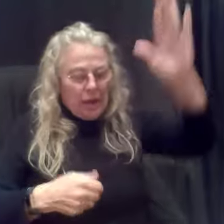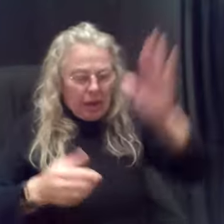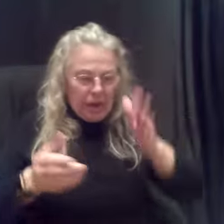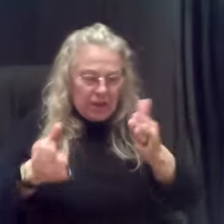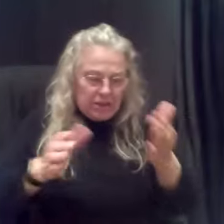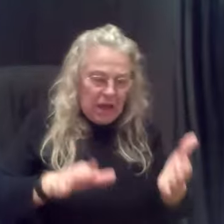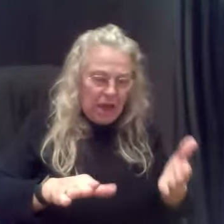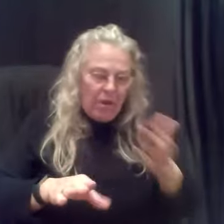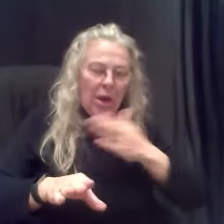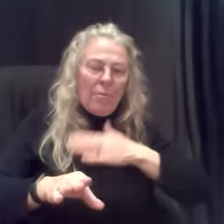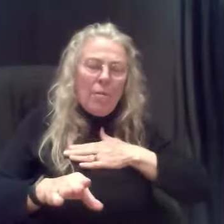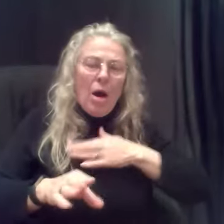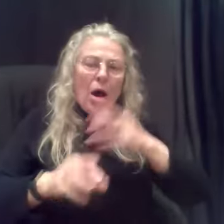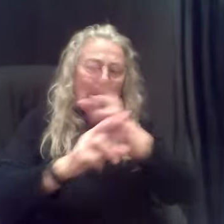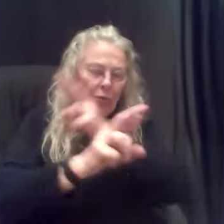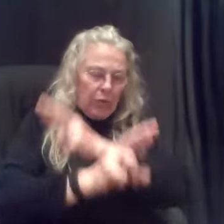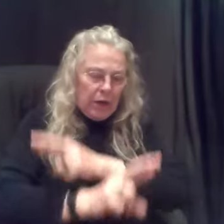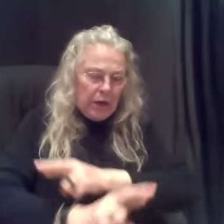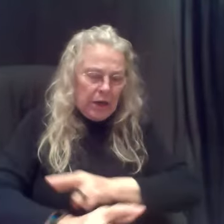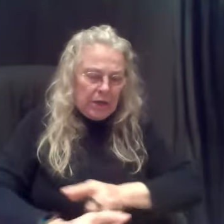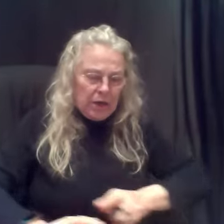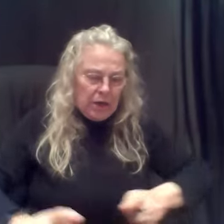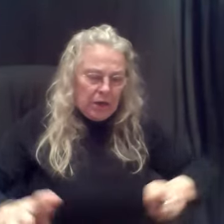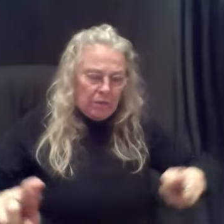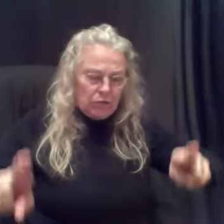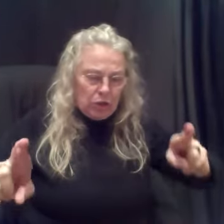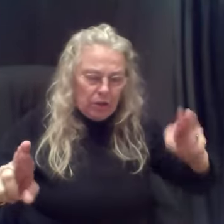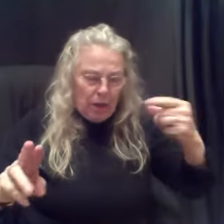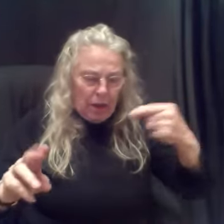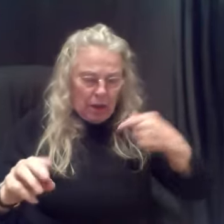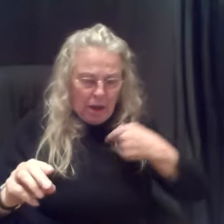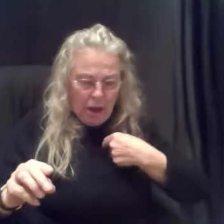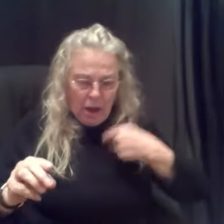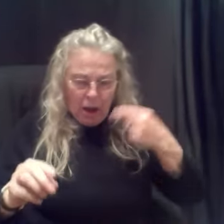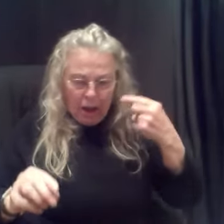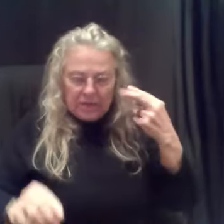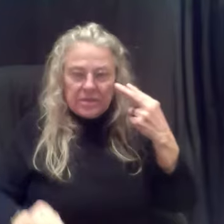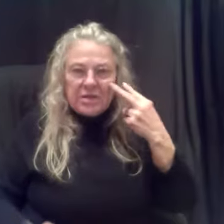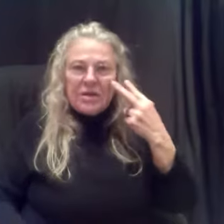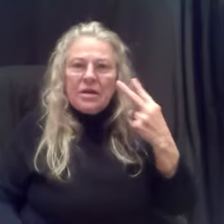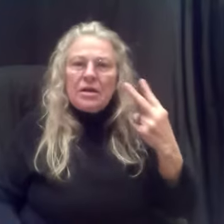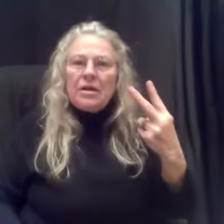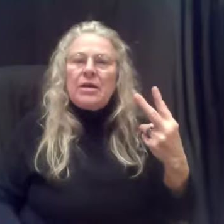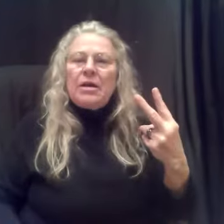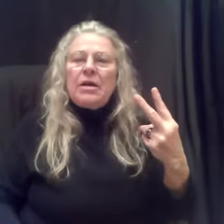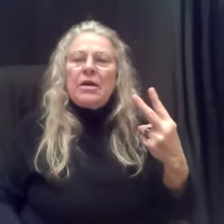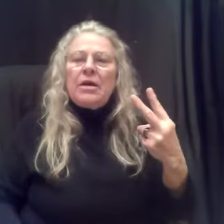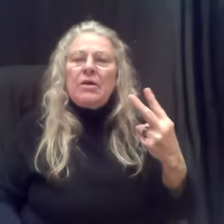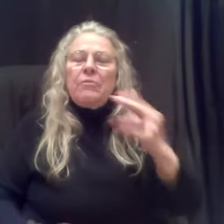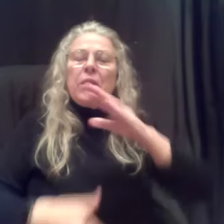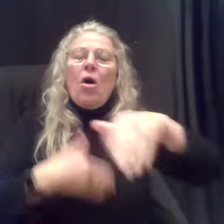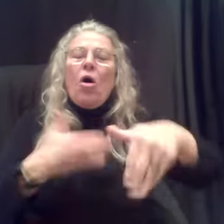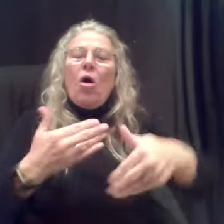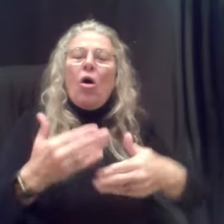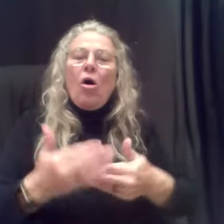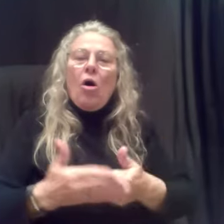his death, my redemption I see.